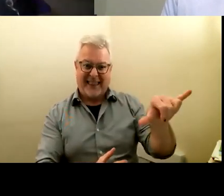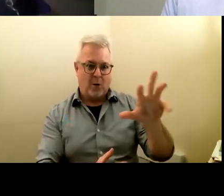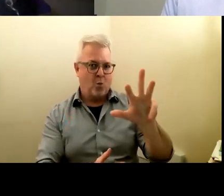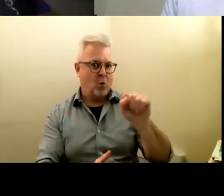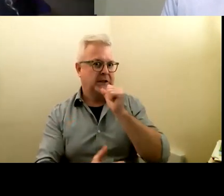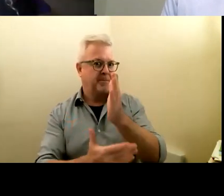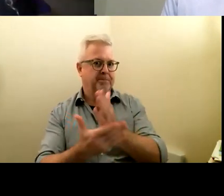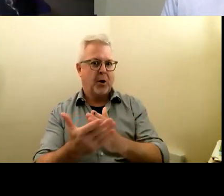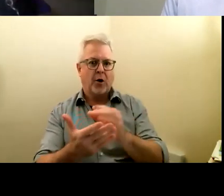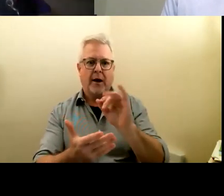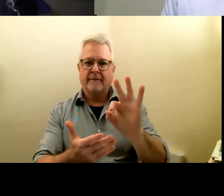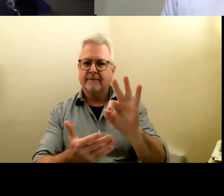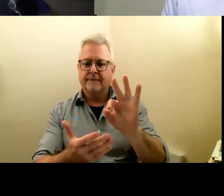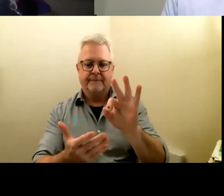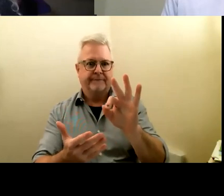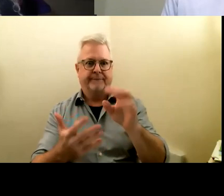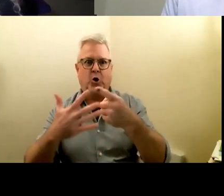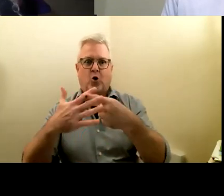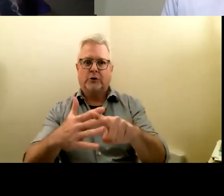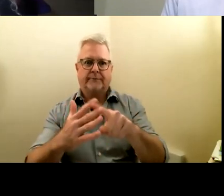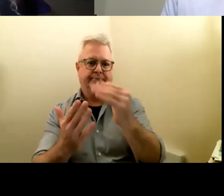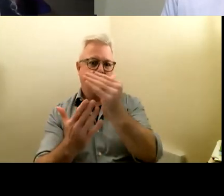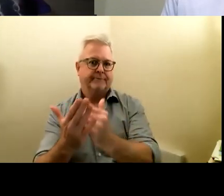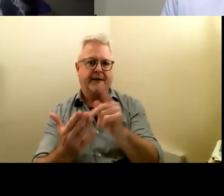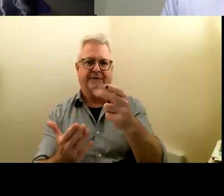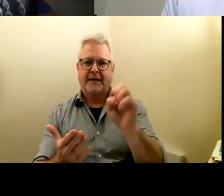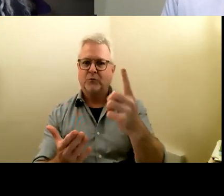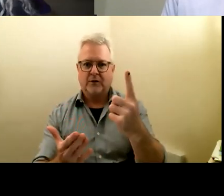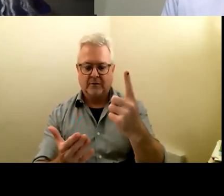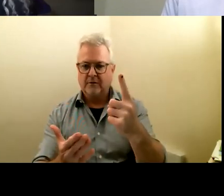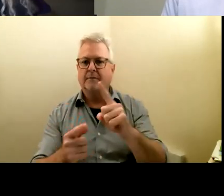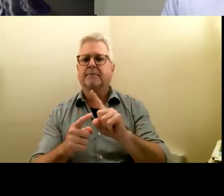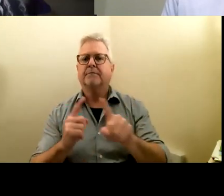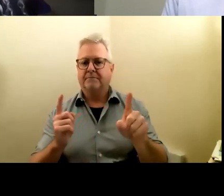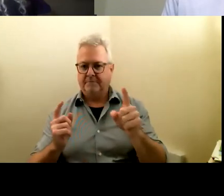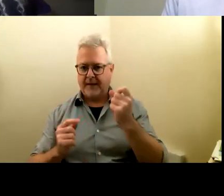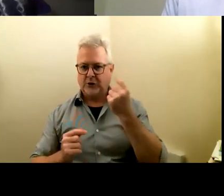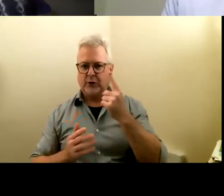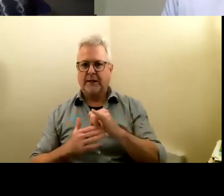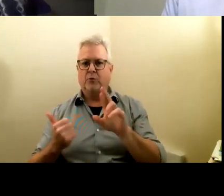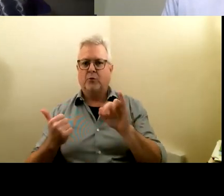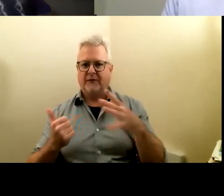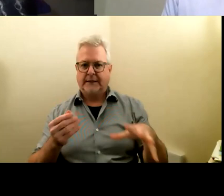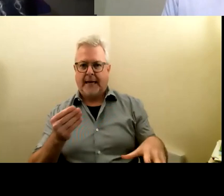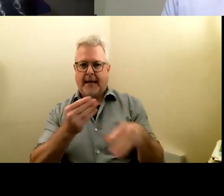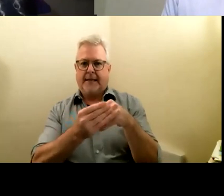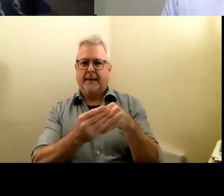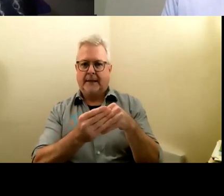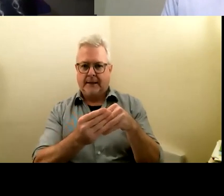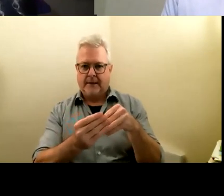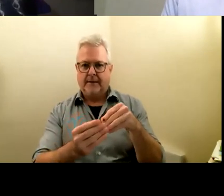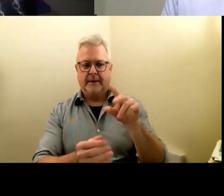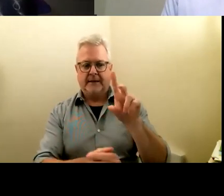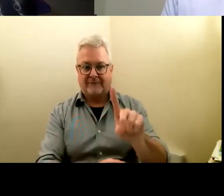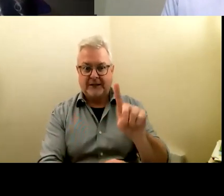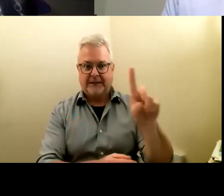home with their consumers or clients. And that was not part of the original phase 1 list. My understanding